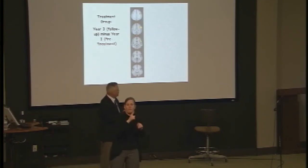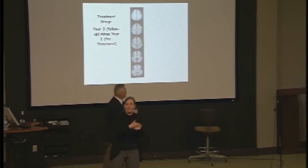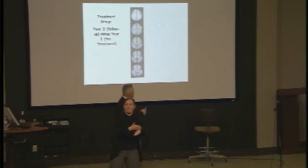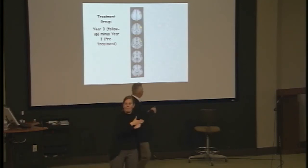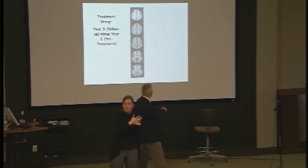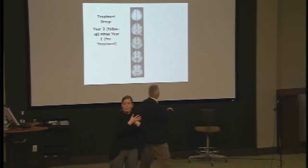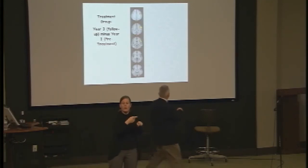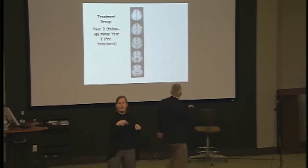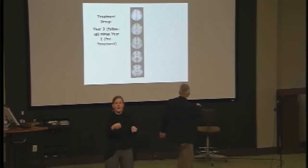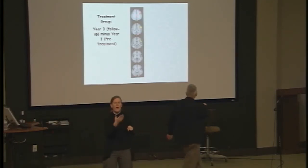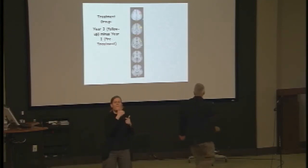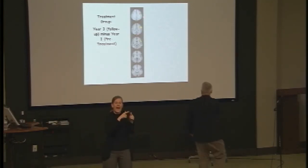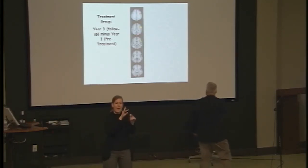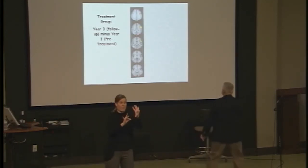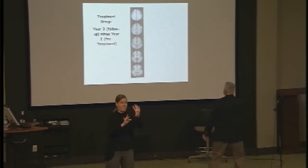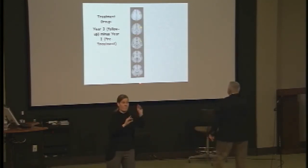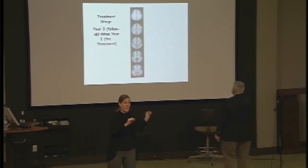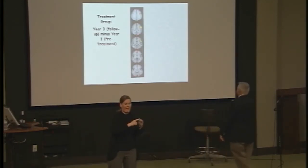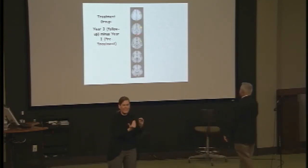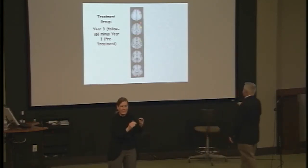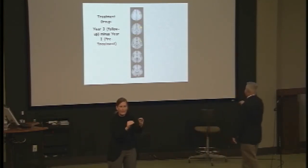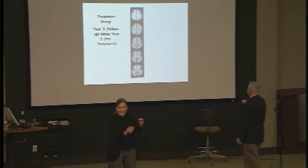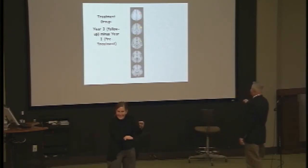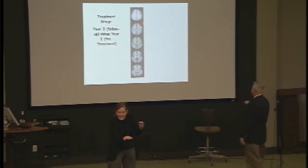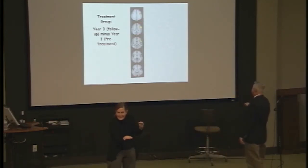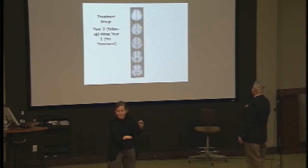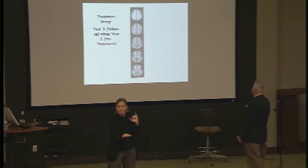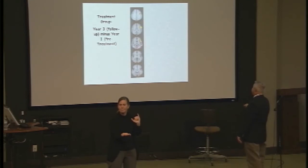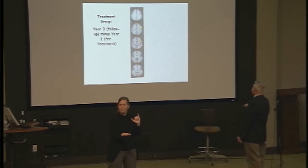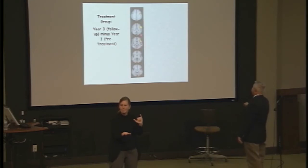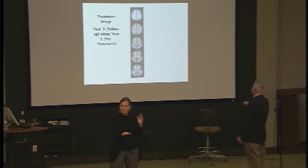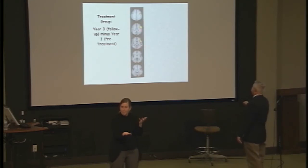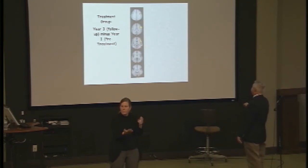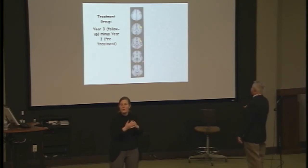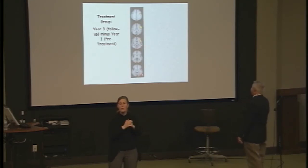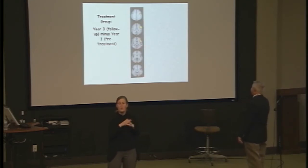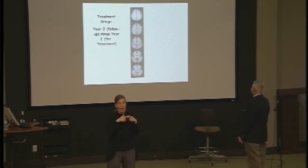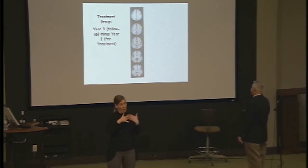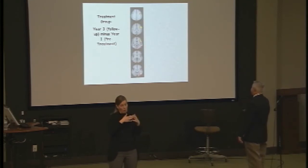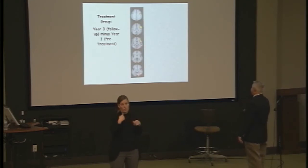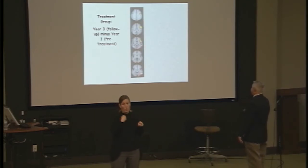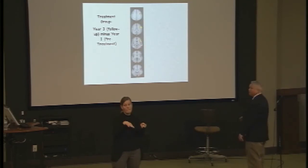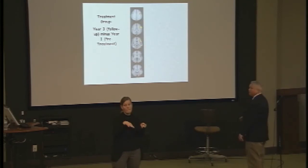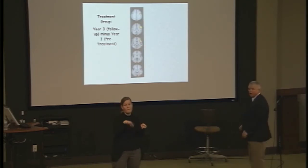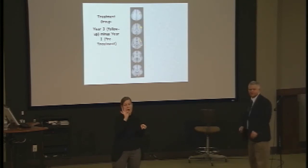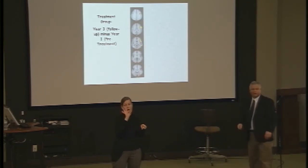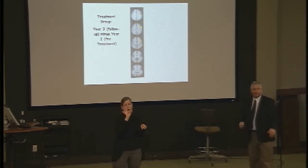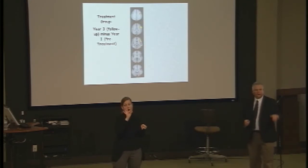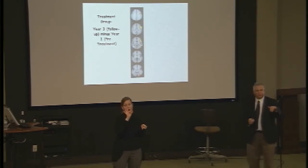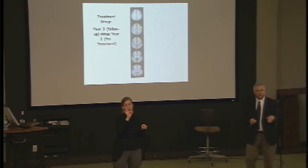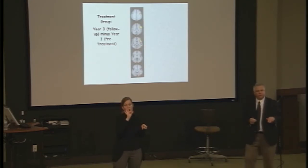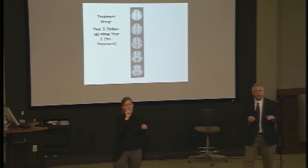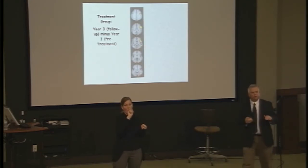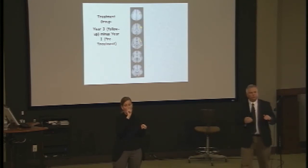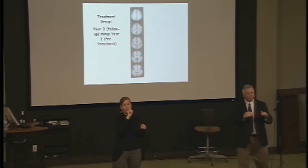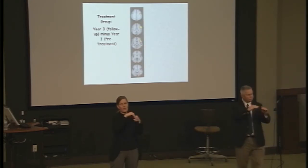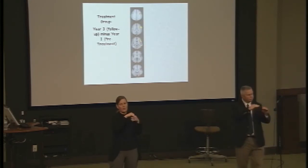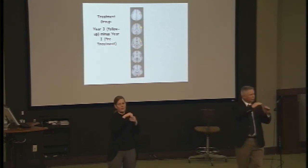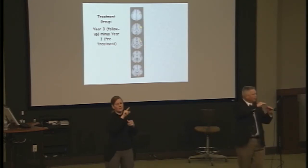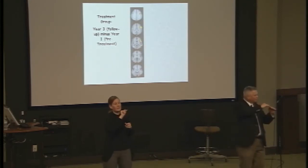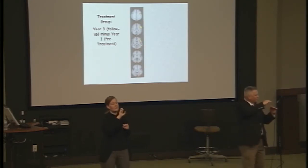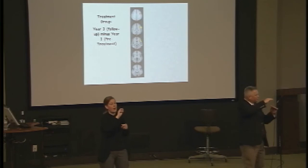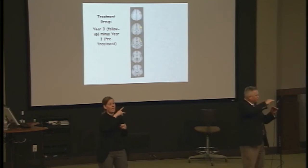in brain was that across the left hemisphere circuit, frontal, temporoparietal, and ventral occipitotemporal,